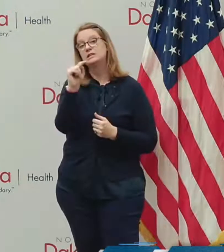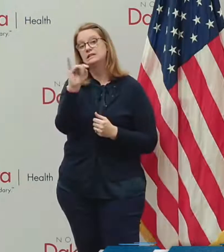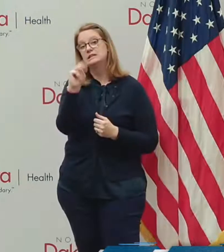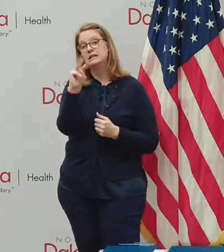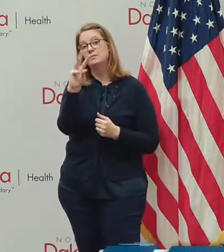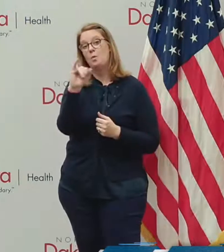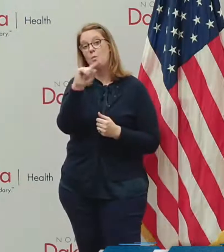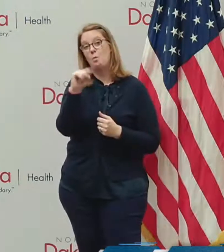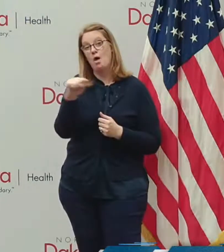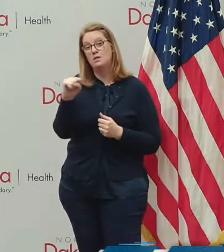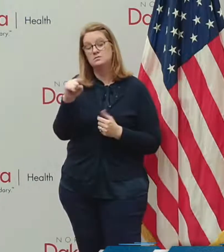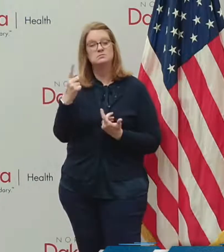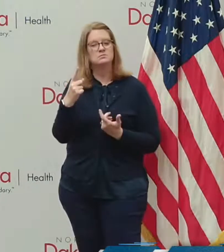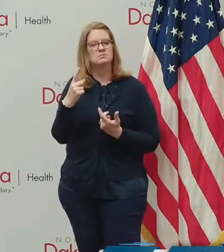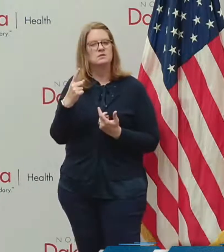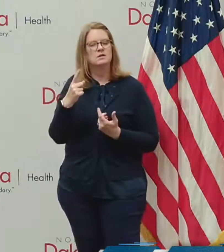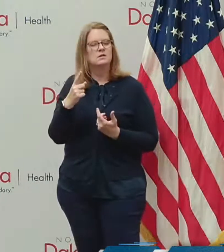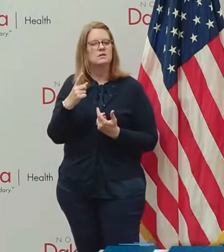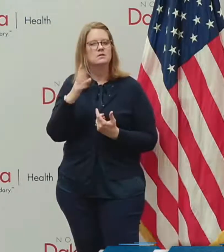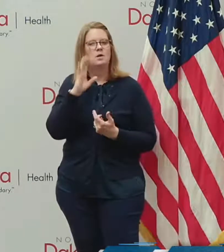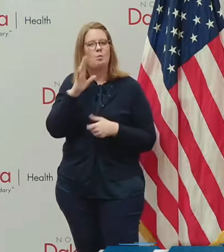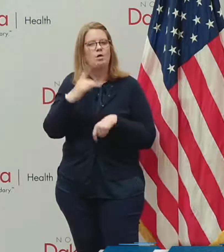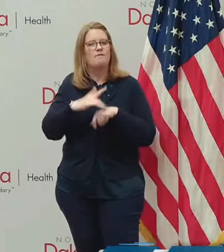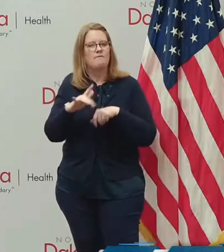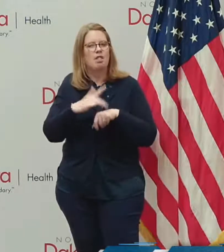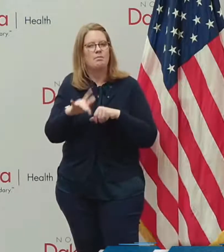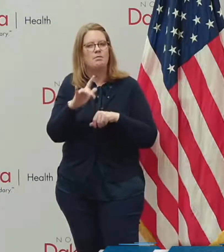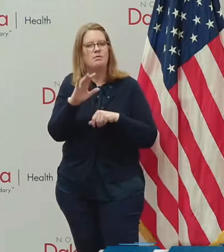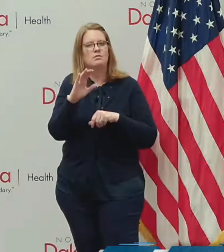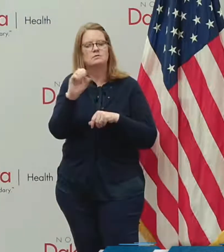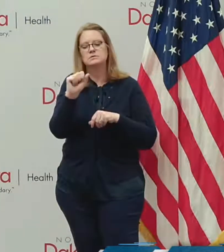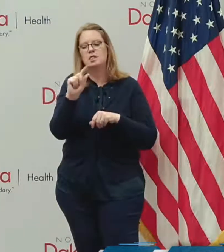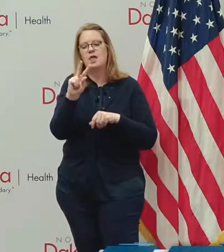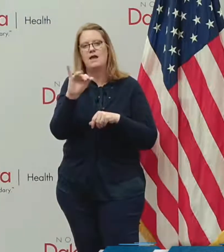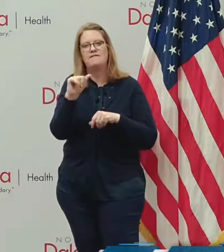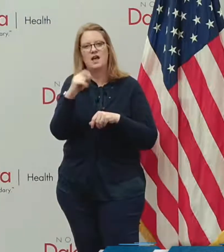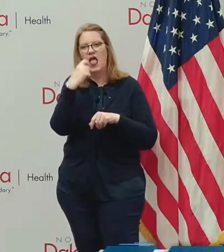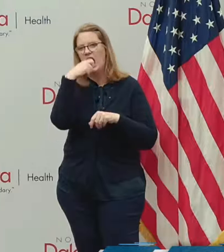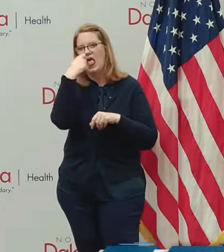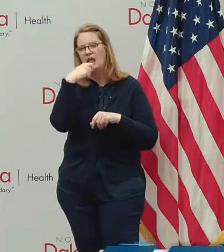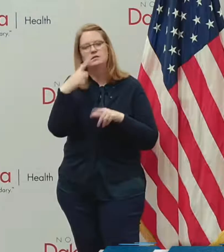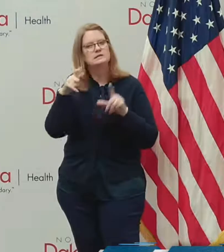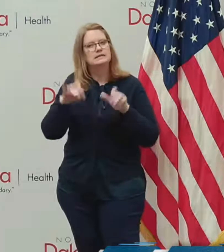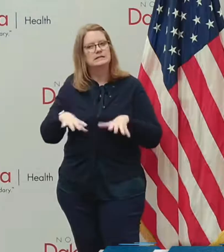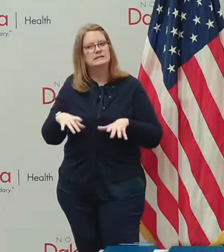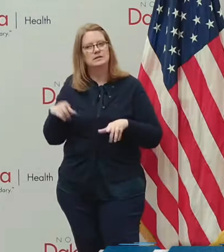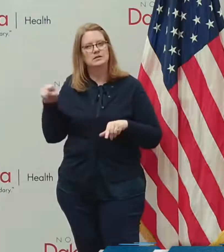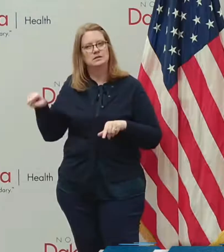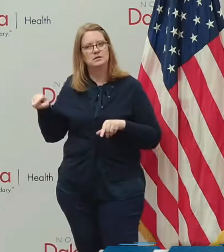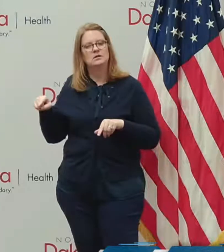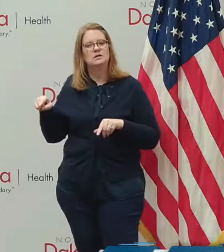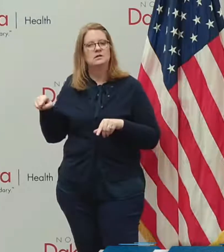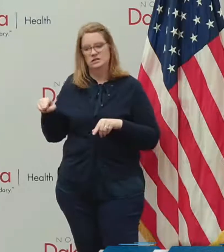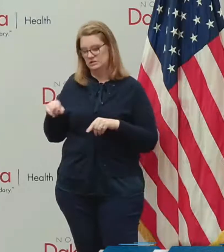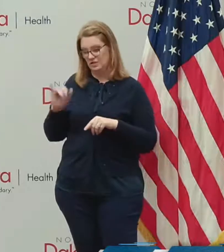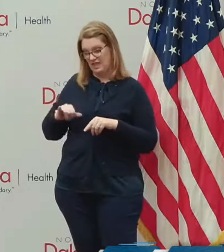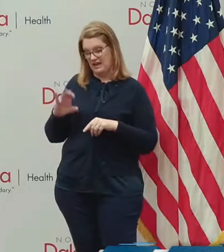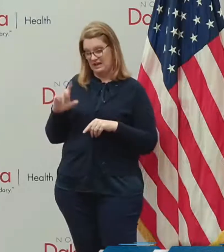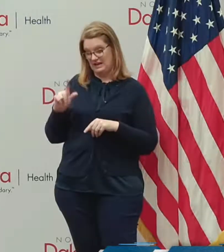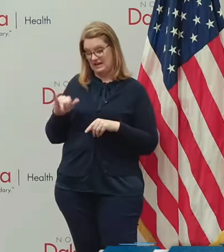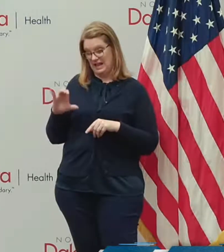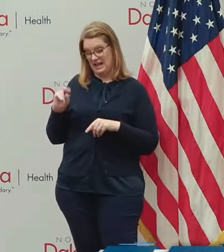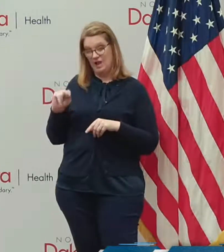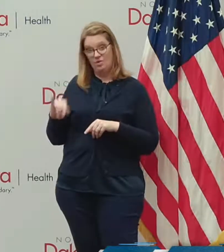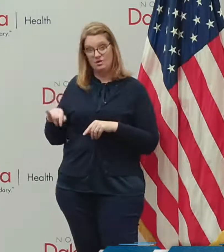making saliva testing in Clay County as they move to do that, but they're going to allow that to be open to residents in